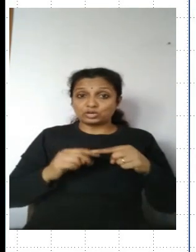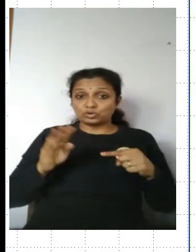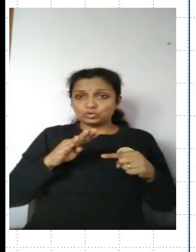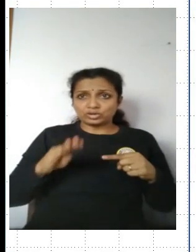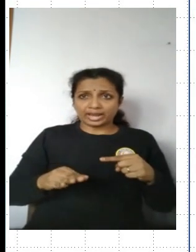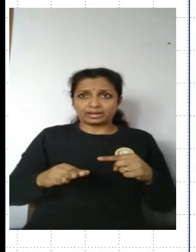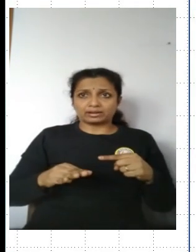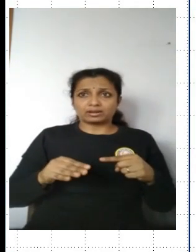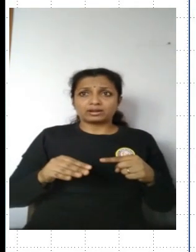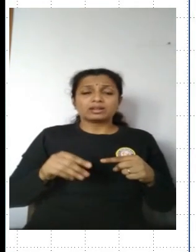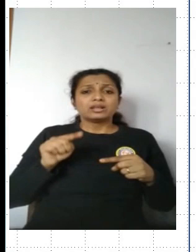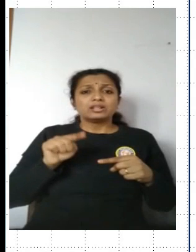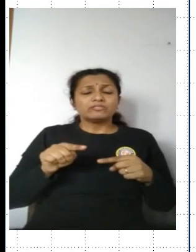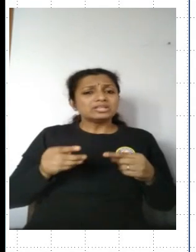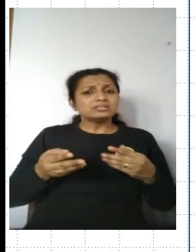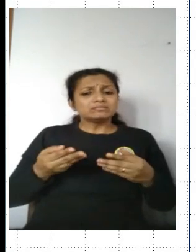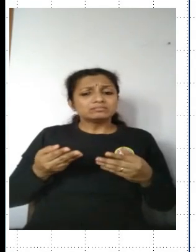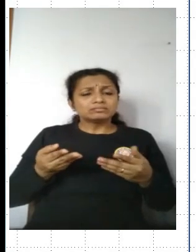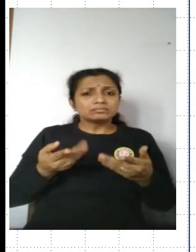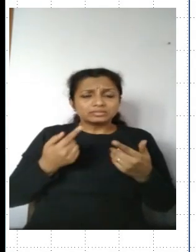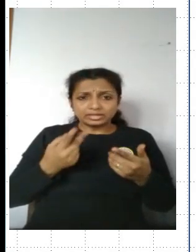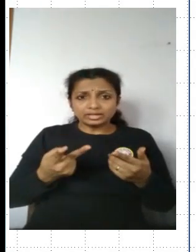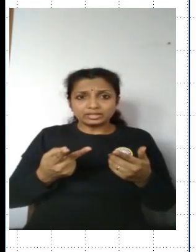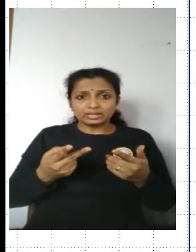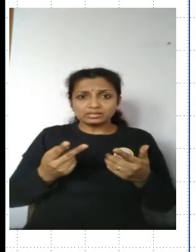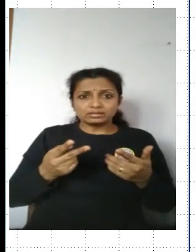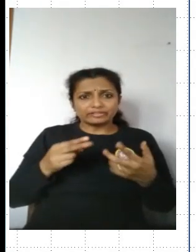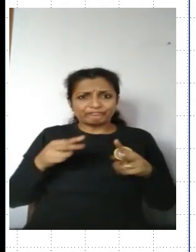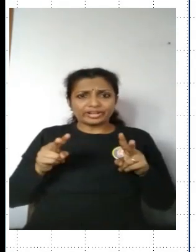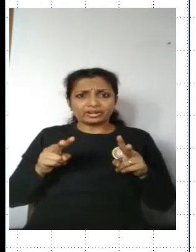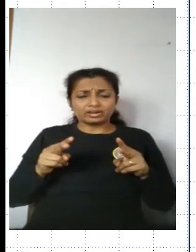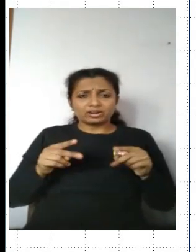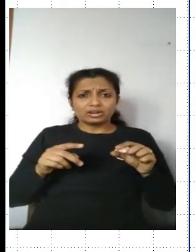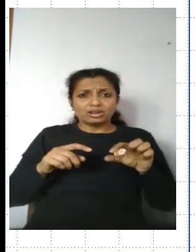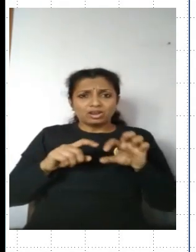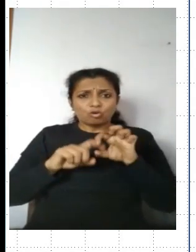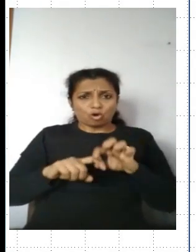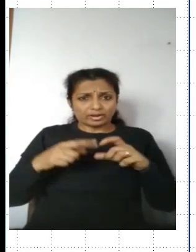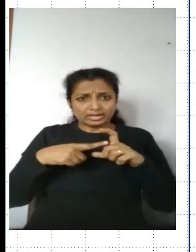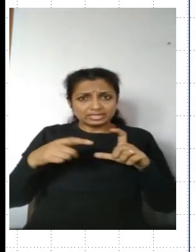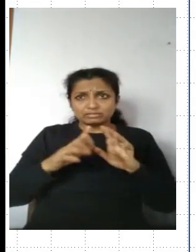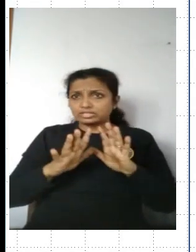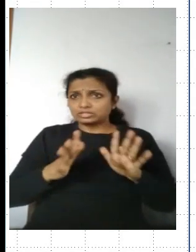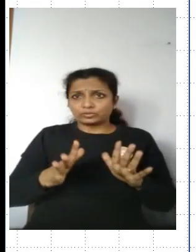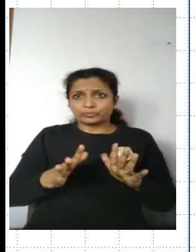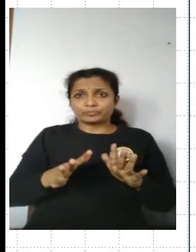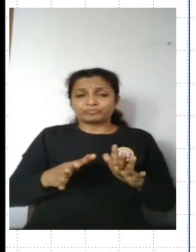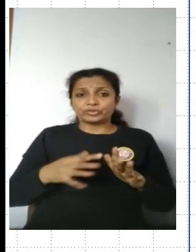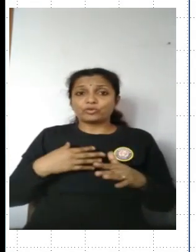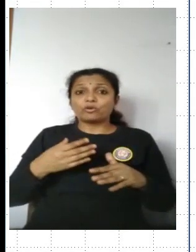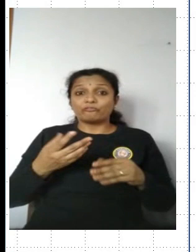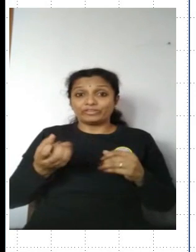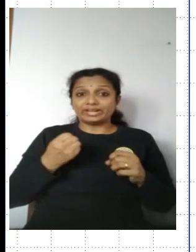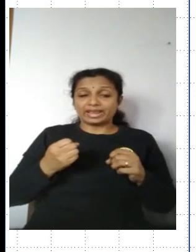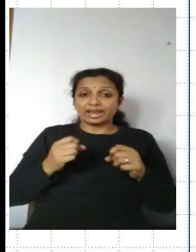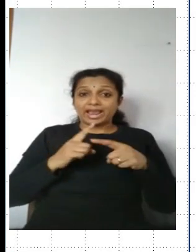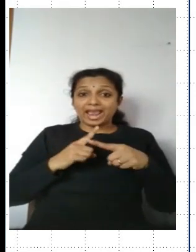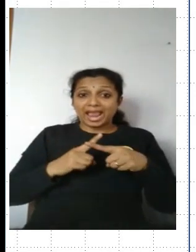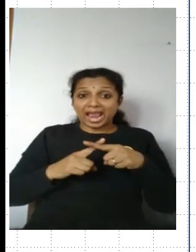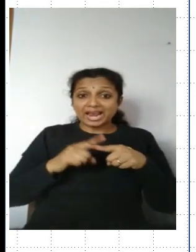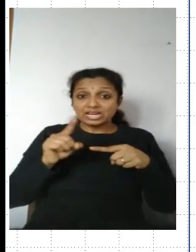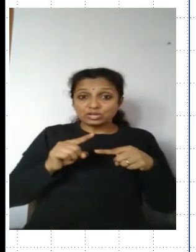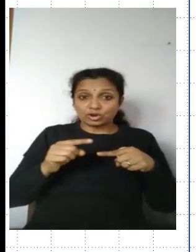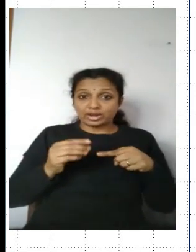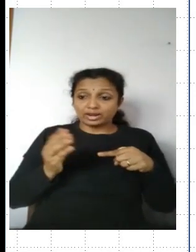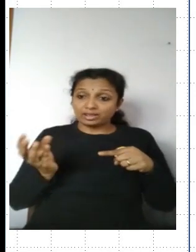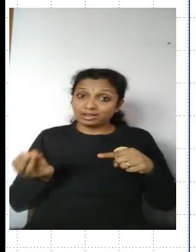Example 2, x squared is equal to 9. When we simplify, we get x squared minus 9 is x